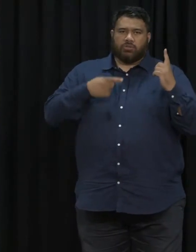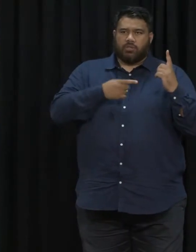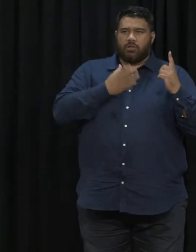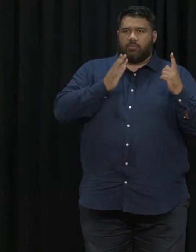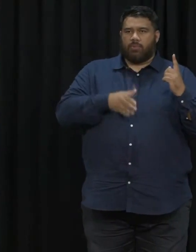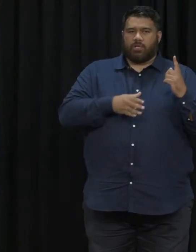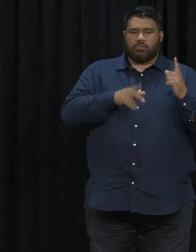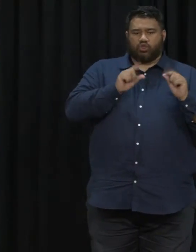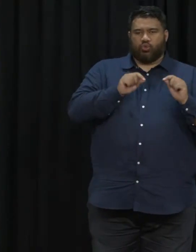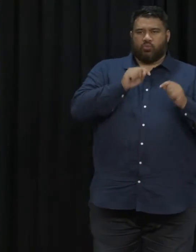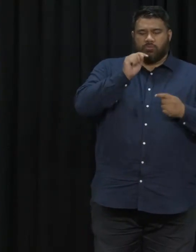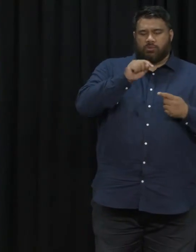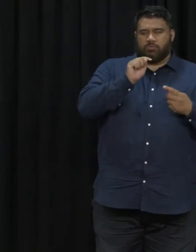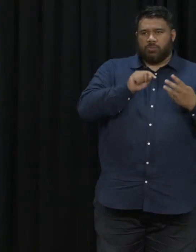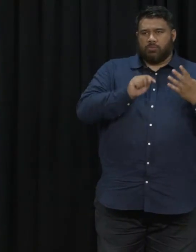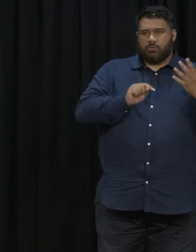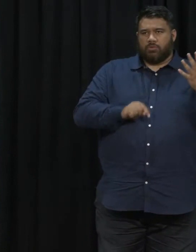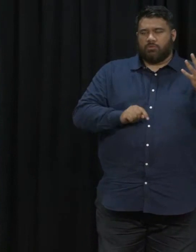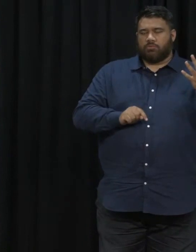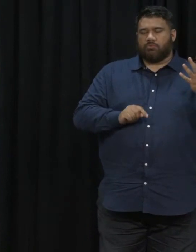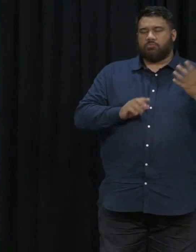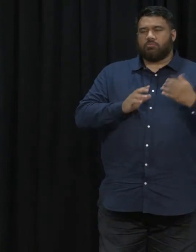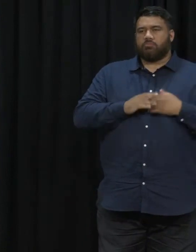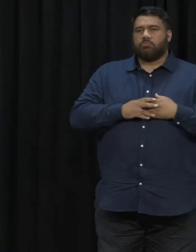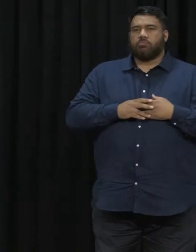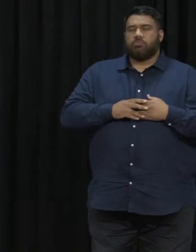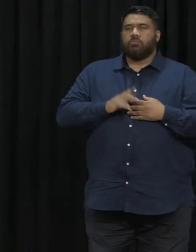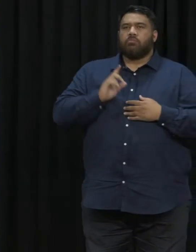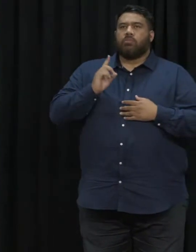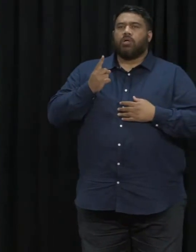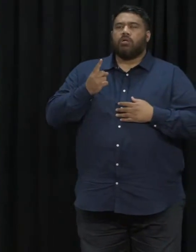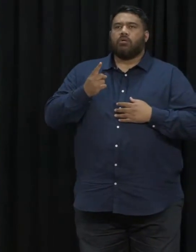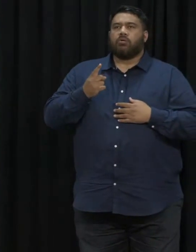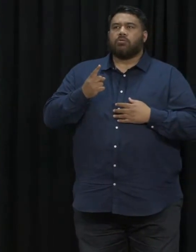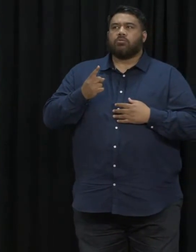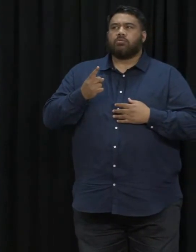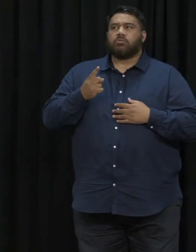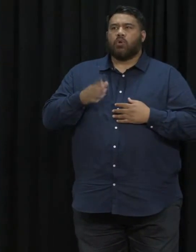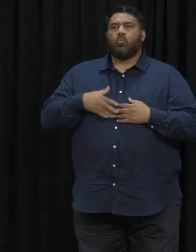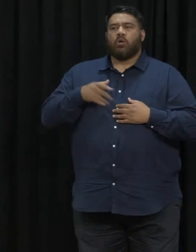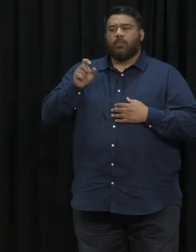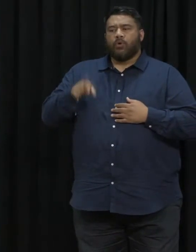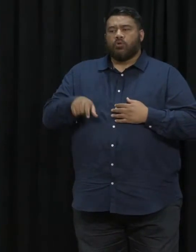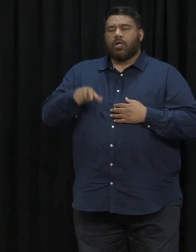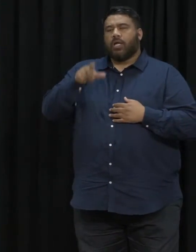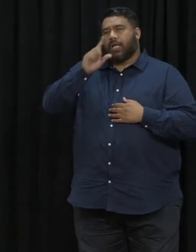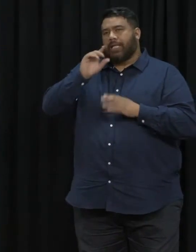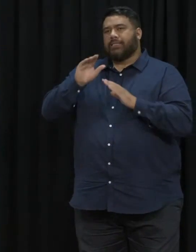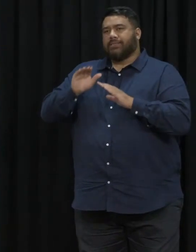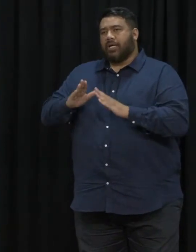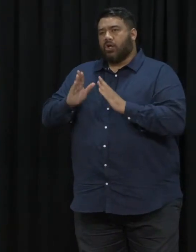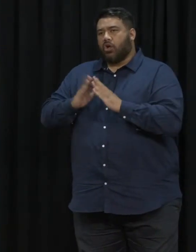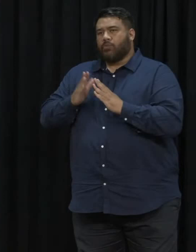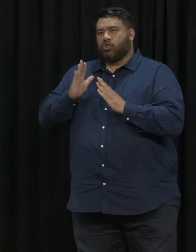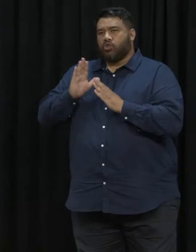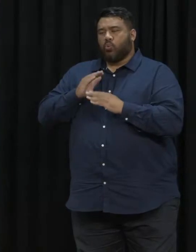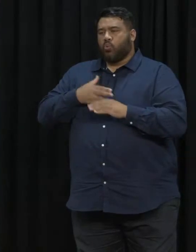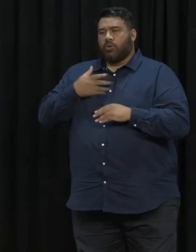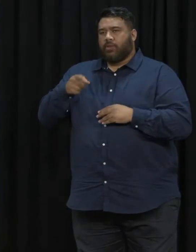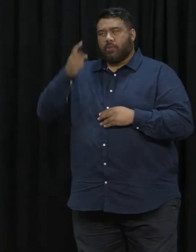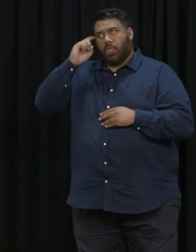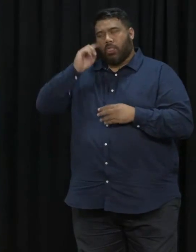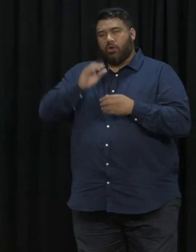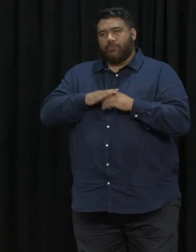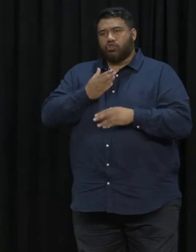were circumstances where we didn't want there to be any reason for someone not to stay home. So quite unusual, of course, for the government